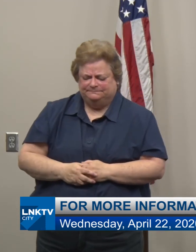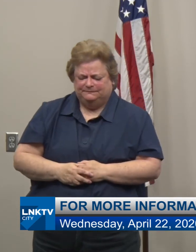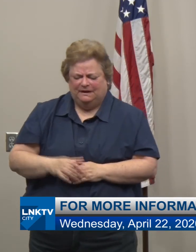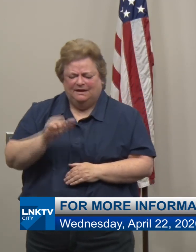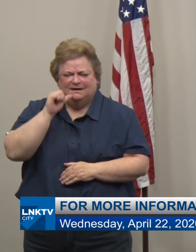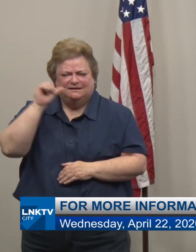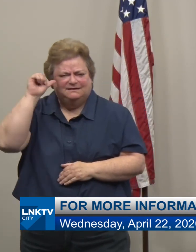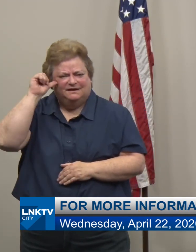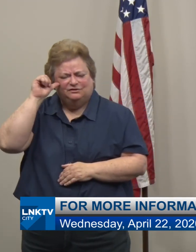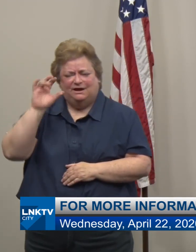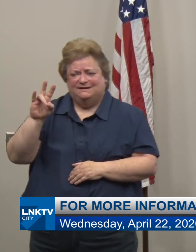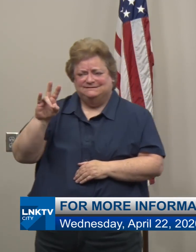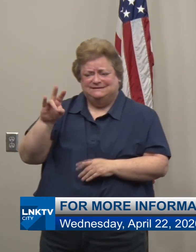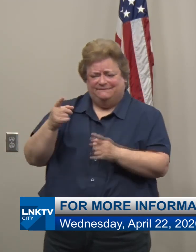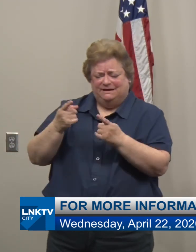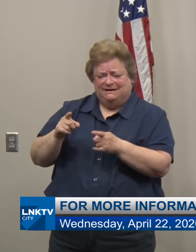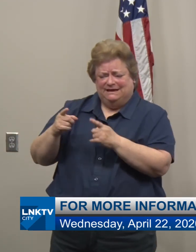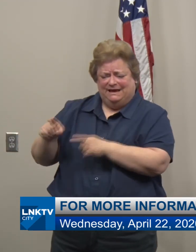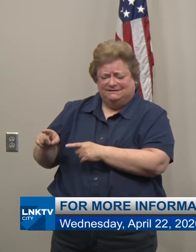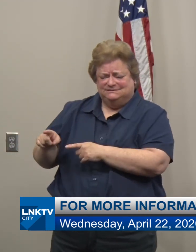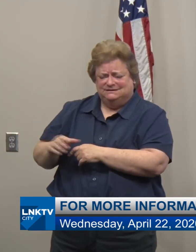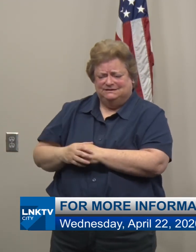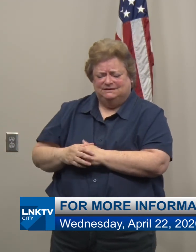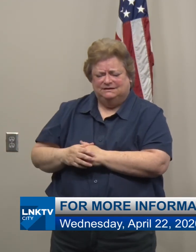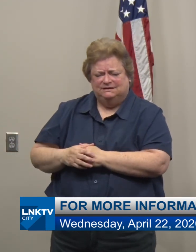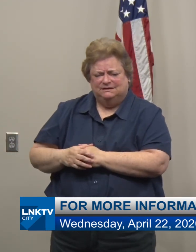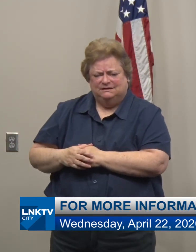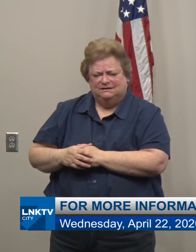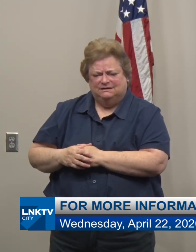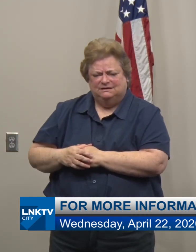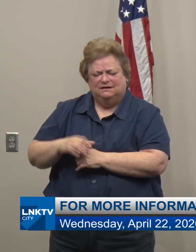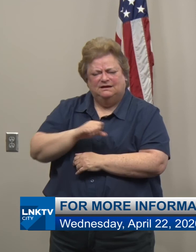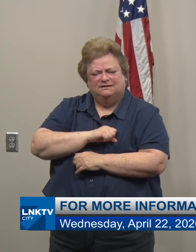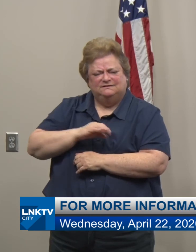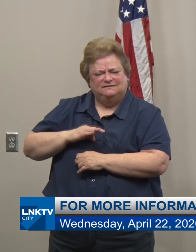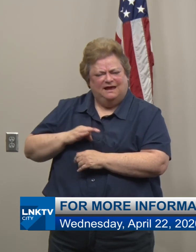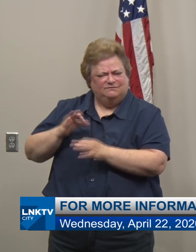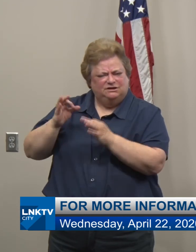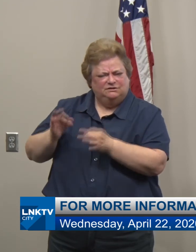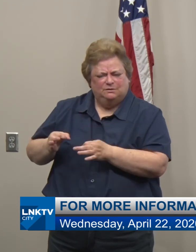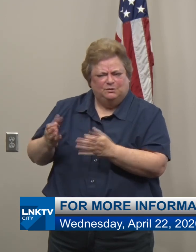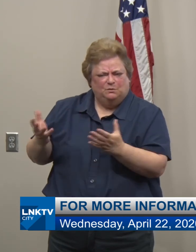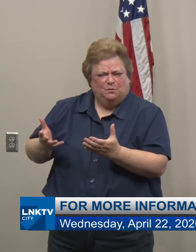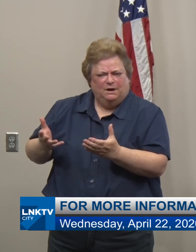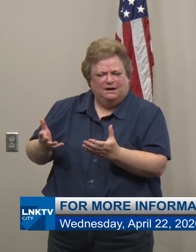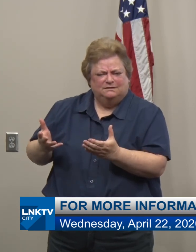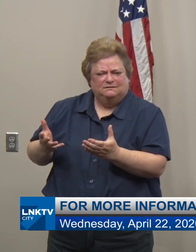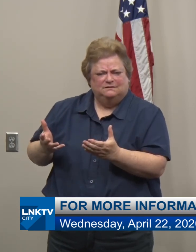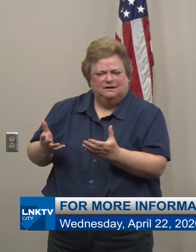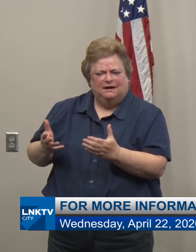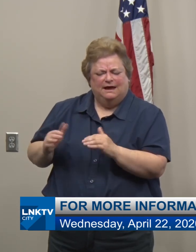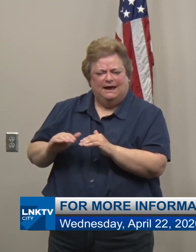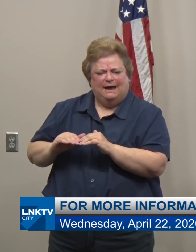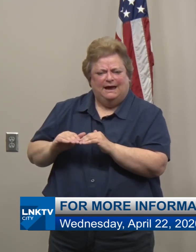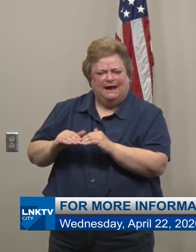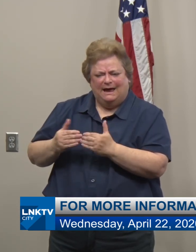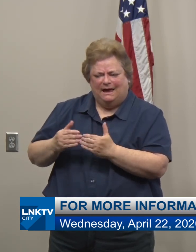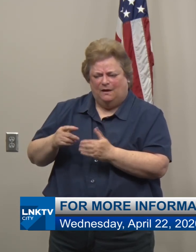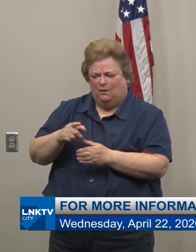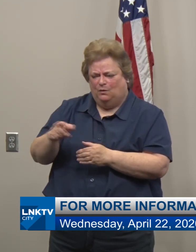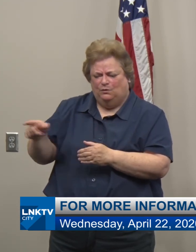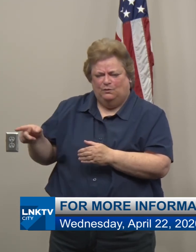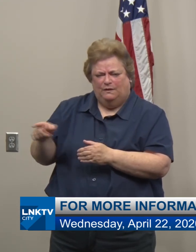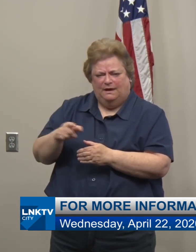Yesterday's 7 cases. What did staff determine was the, how those individuals